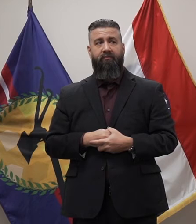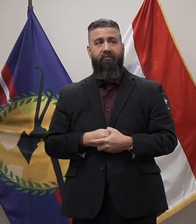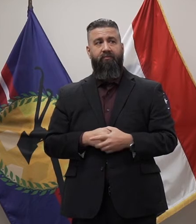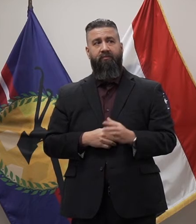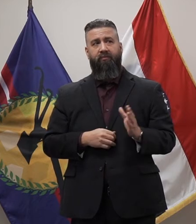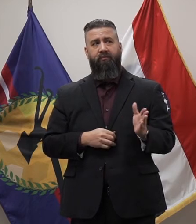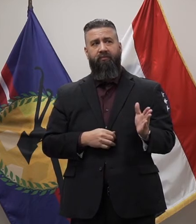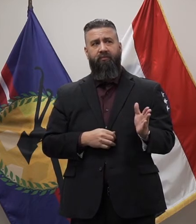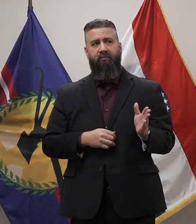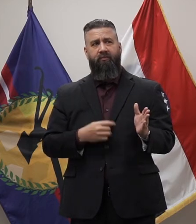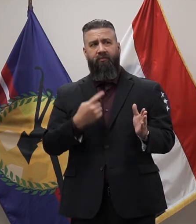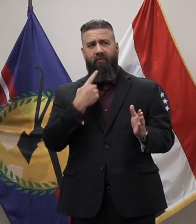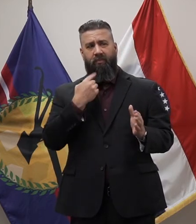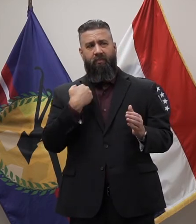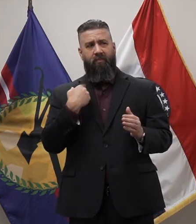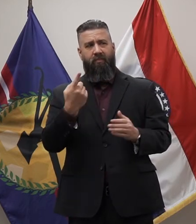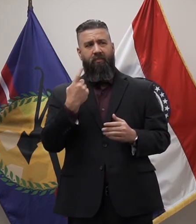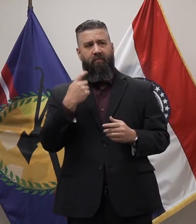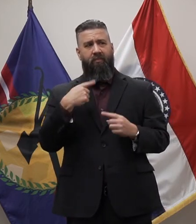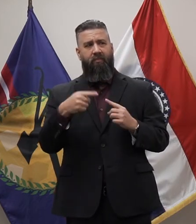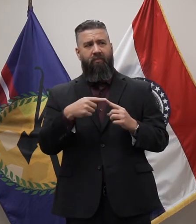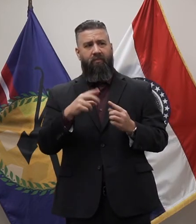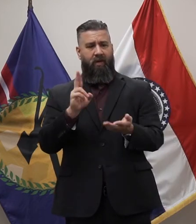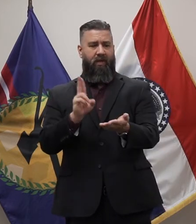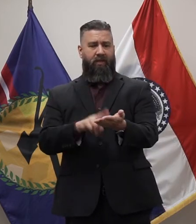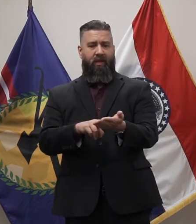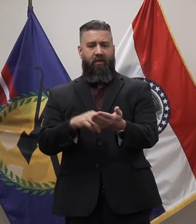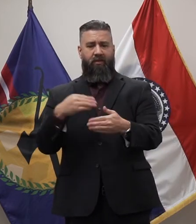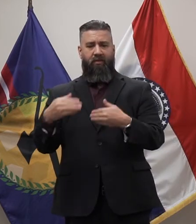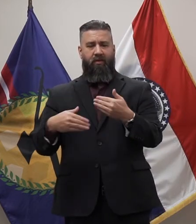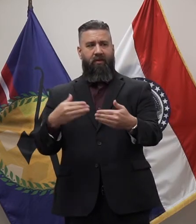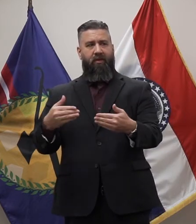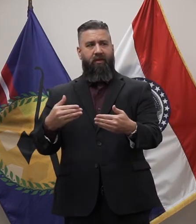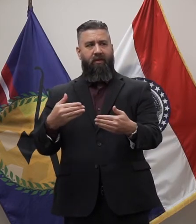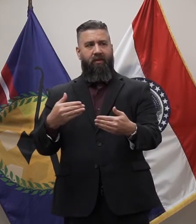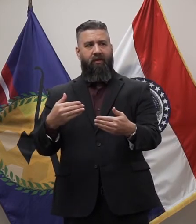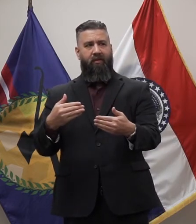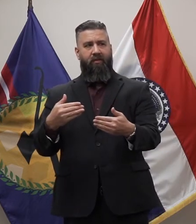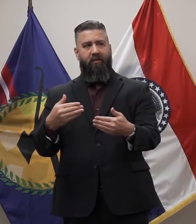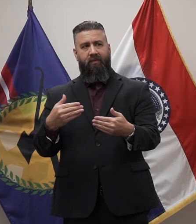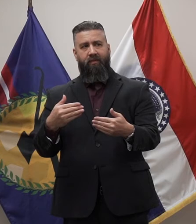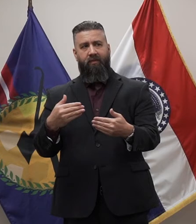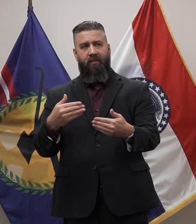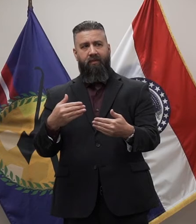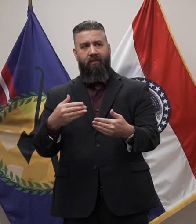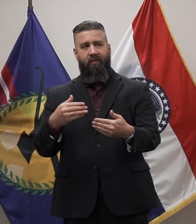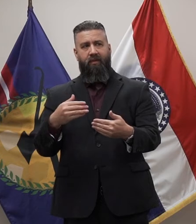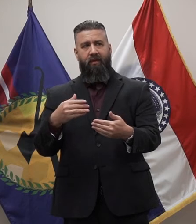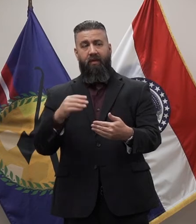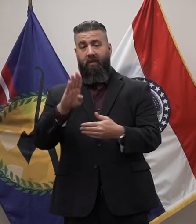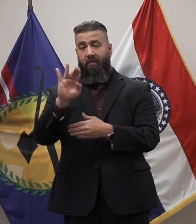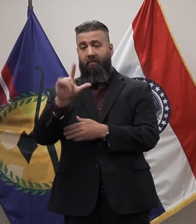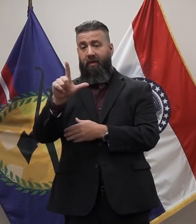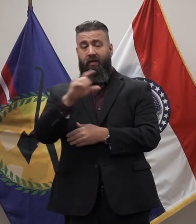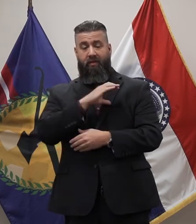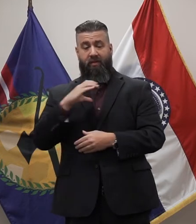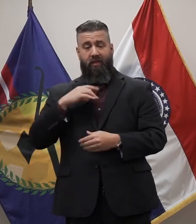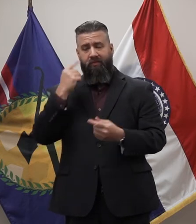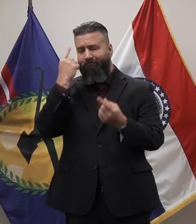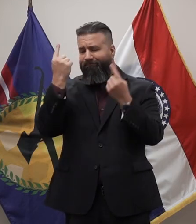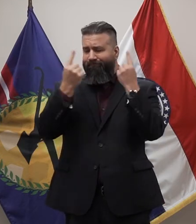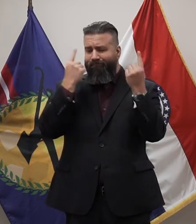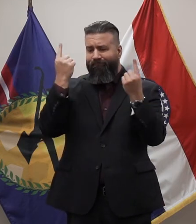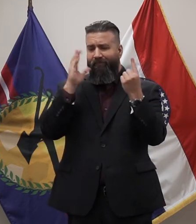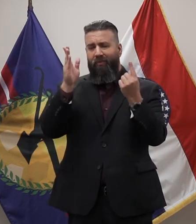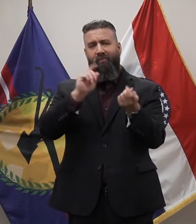To shift to a question about contracting process and minority participation program, there's a bill that council is considering that would